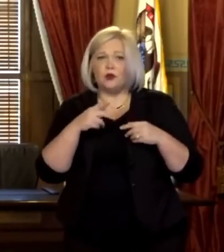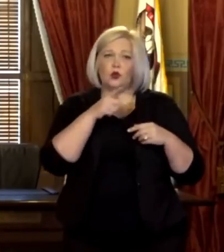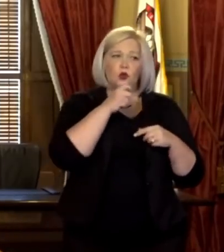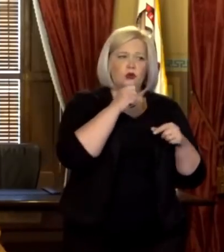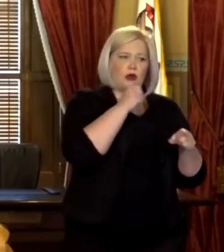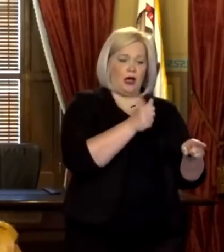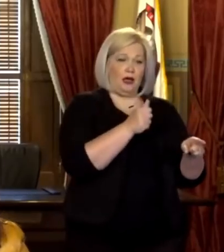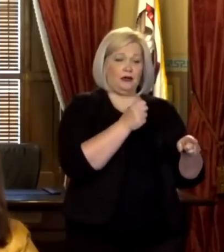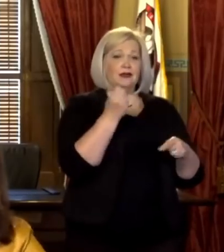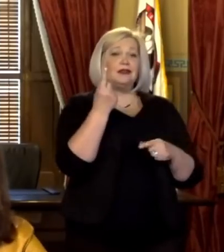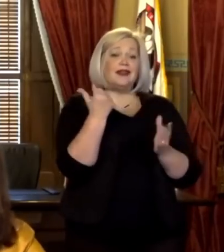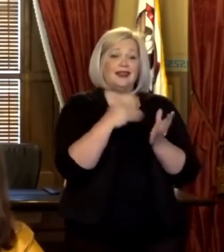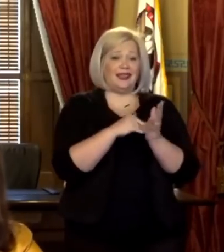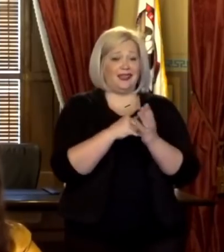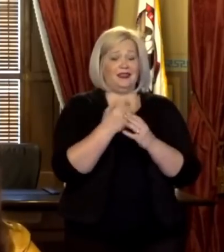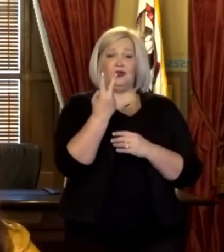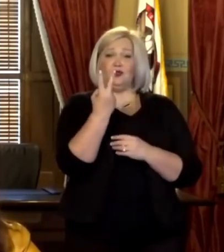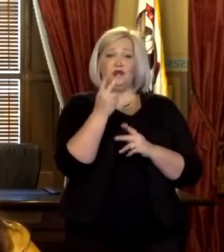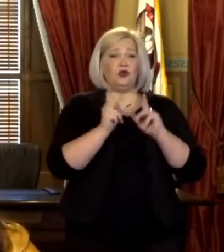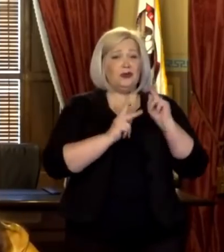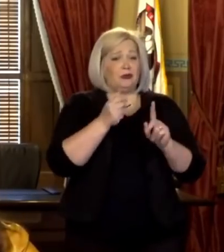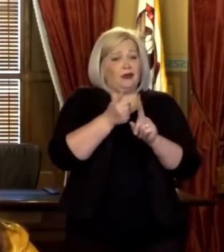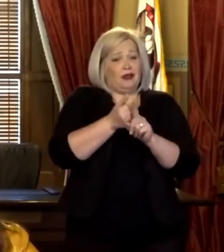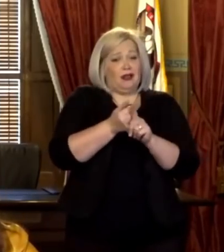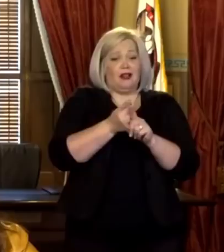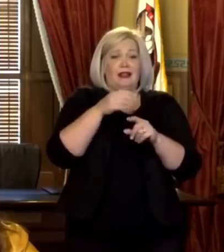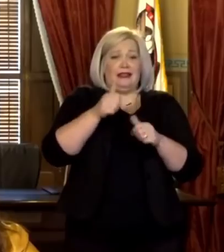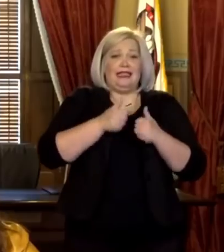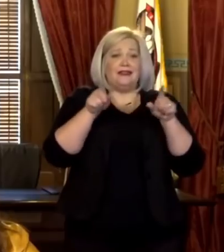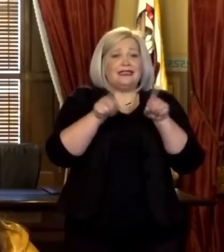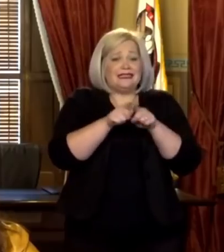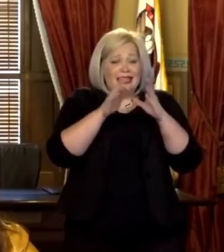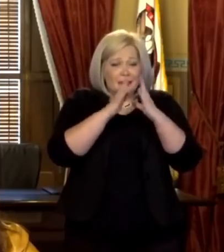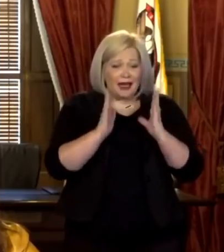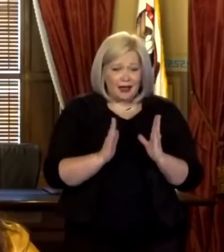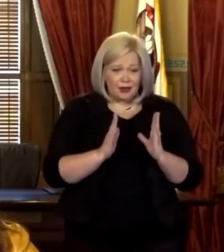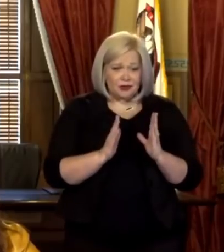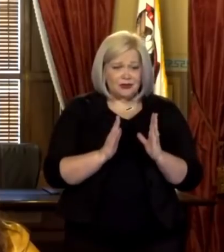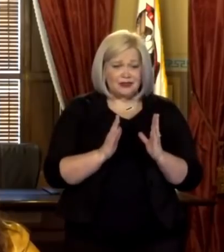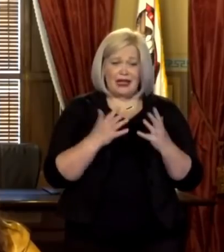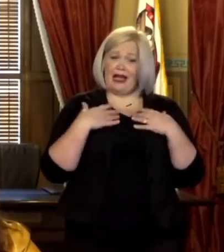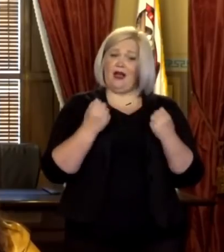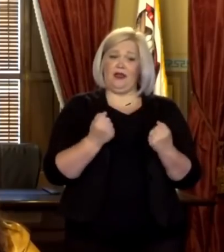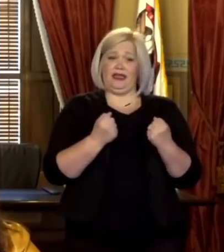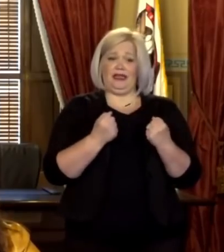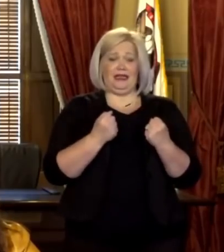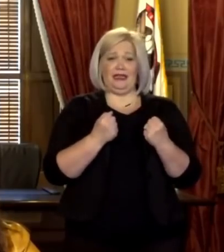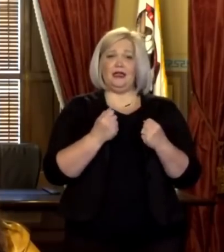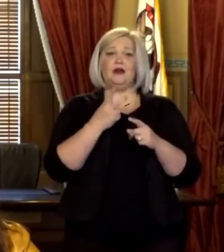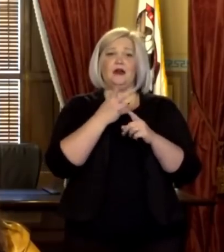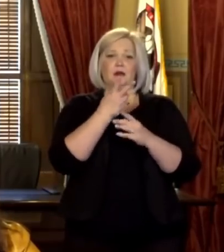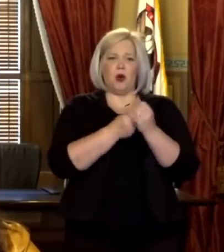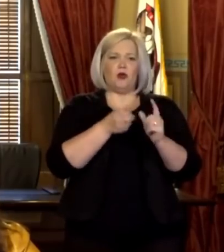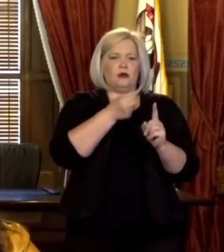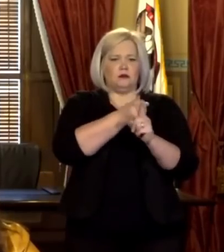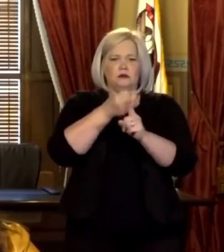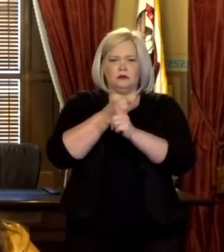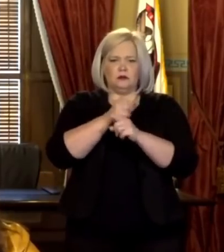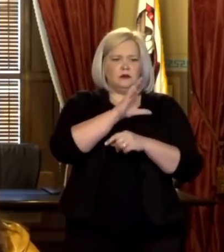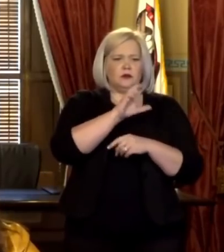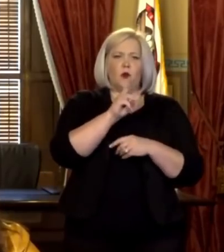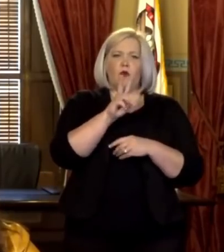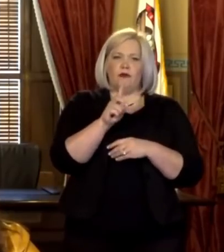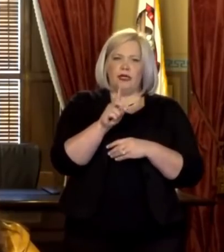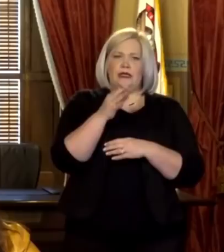2 people in a household who are both in their 30s and very healthy can have COVID-19. One can experience a slight fever